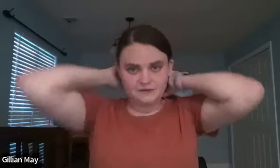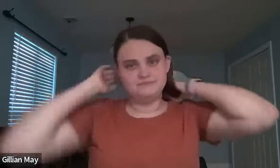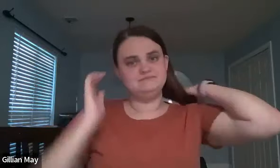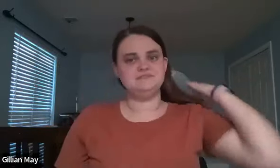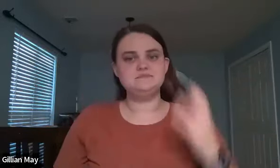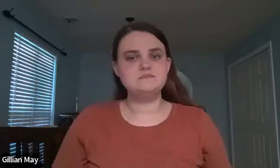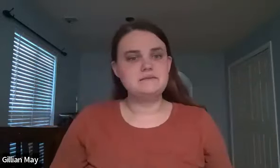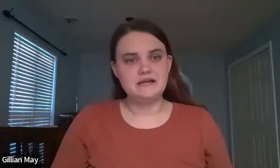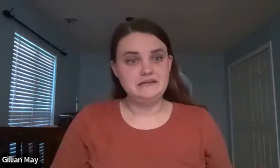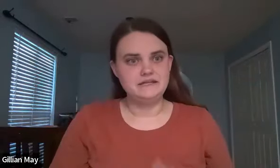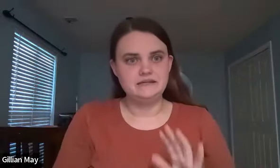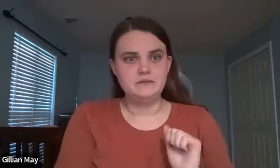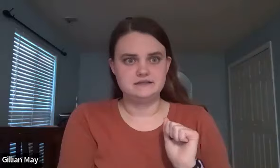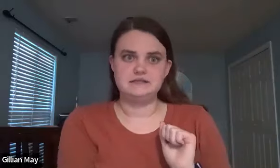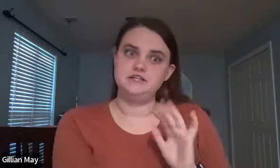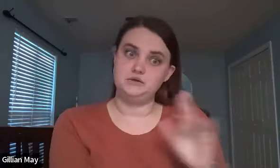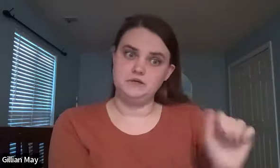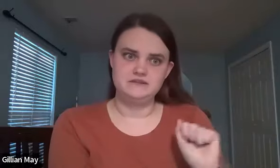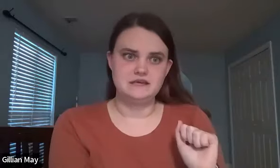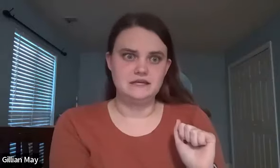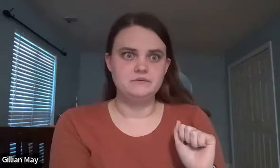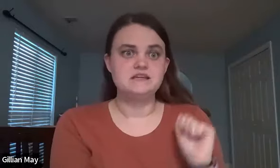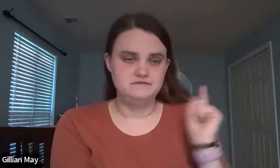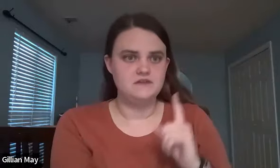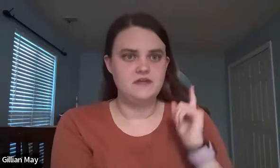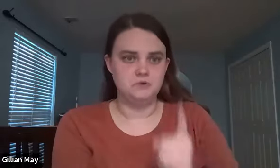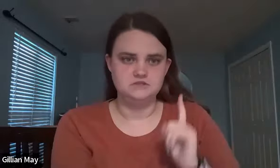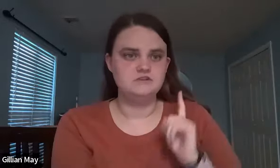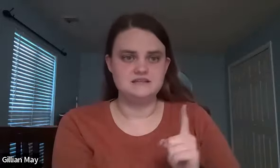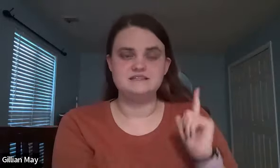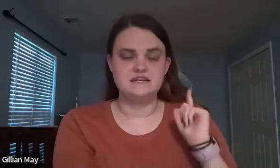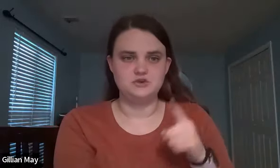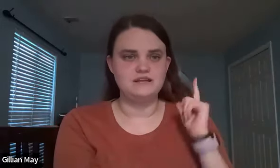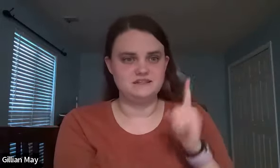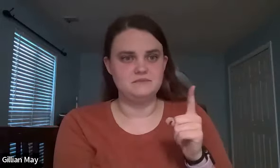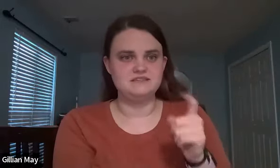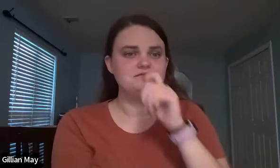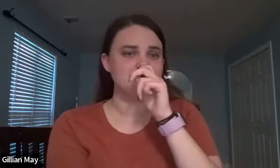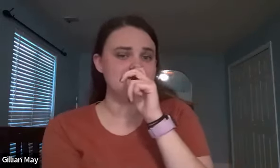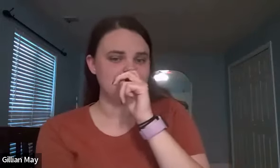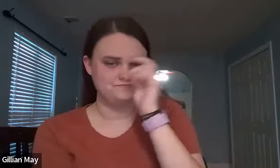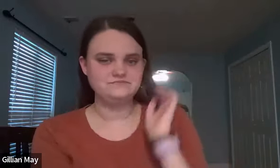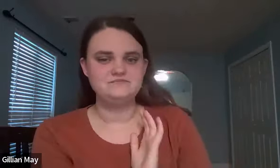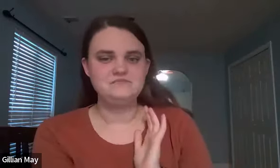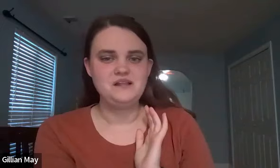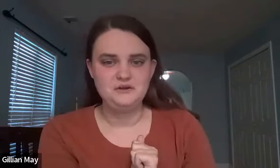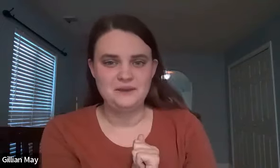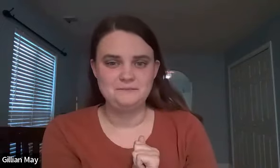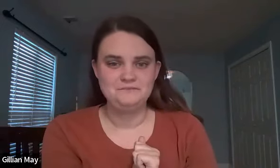it. Sometimes I might even end up accidentally showing you the sign anyways. I've done that multiple classes and I try to stop myself. So, okay.